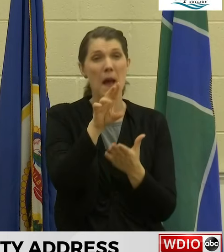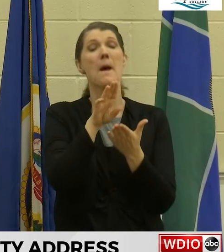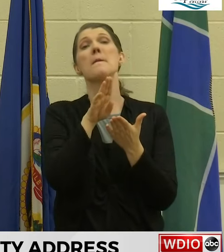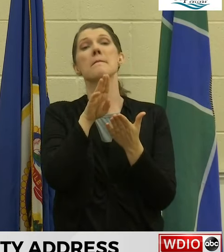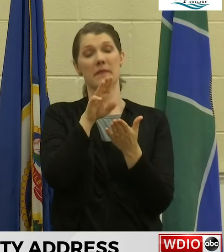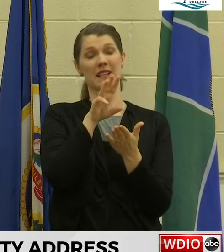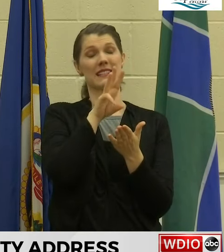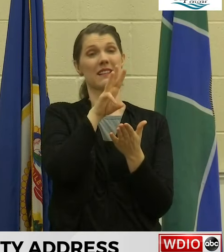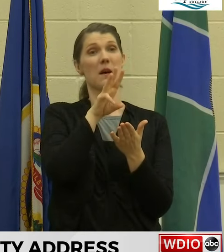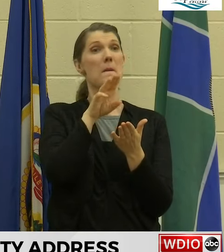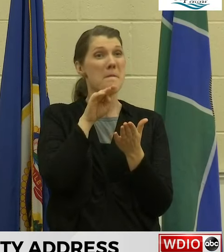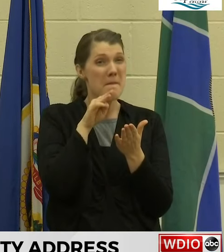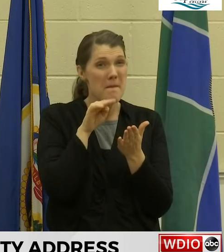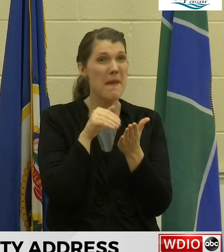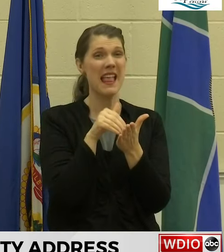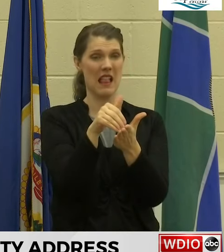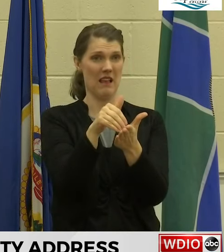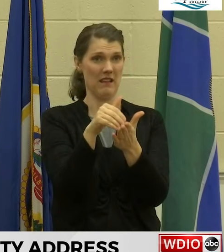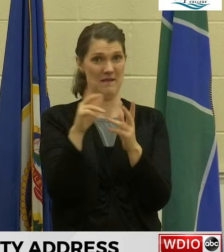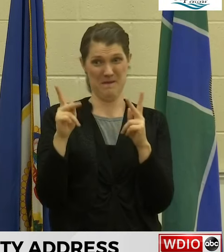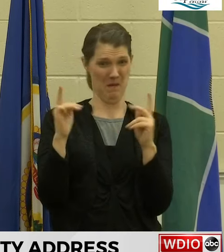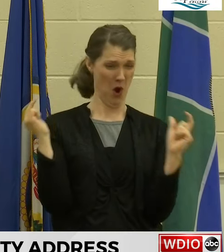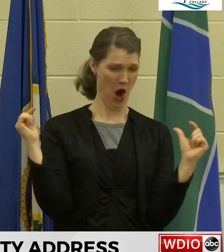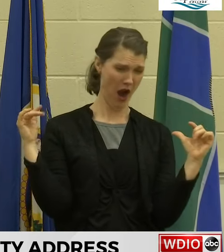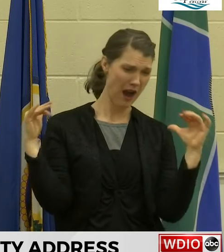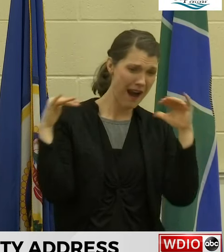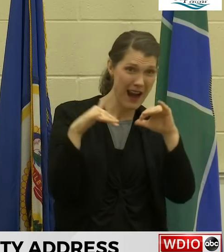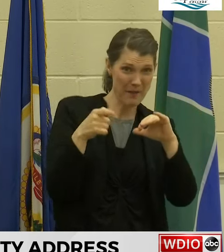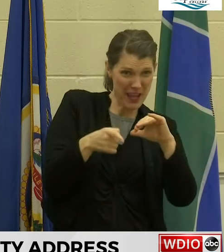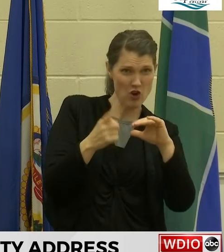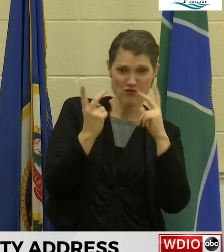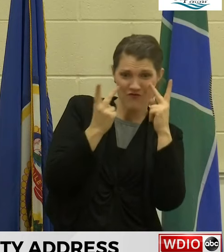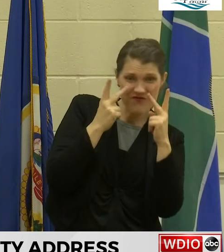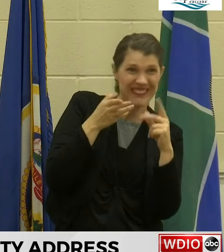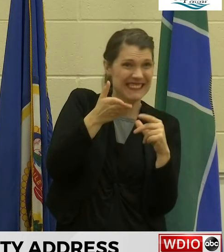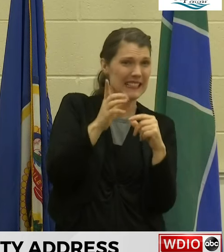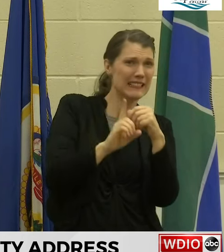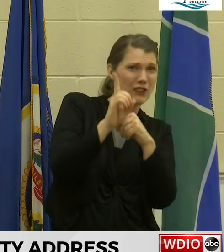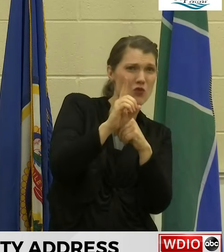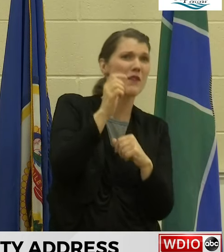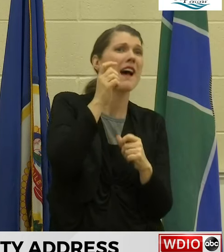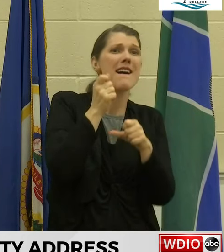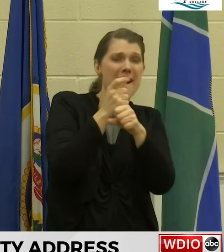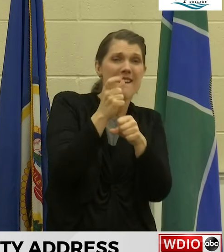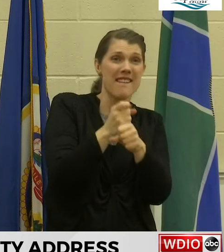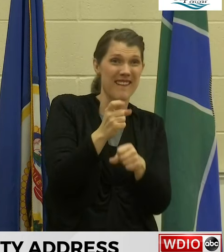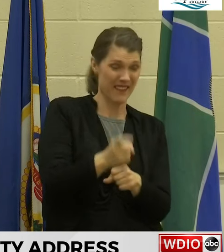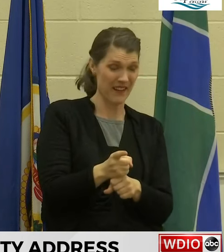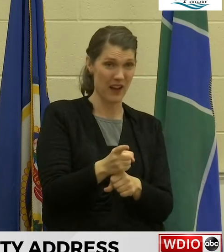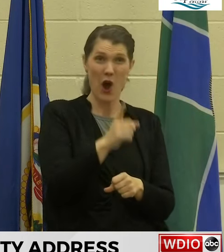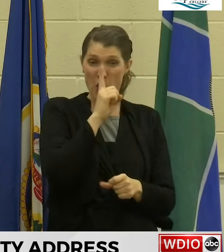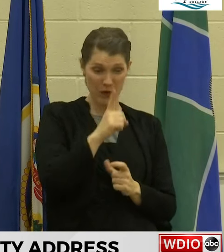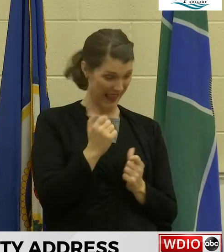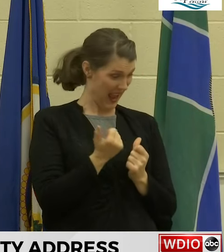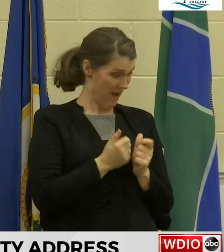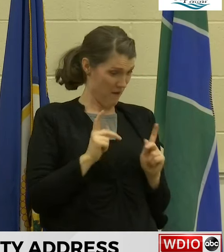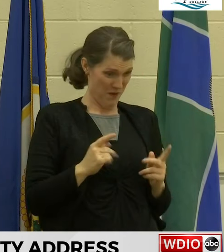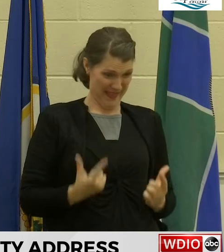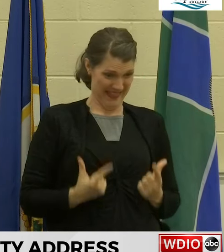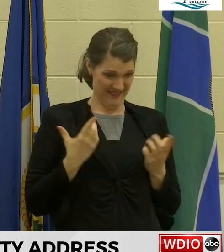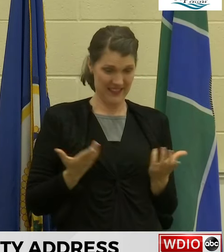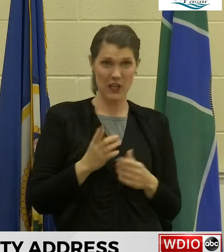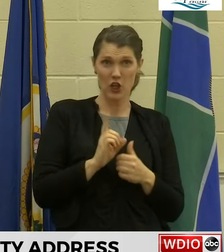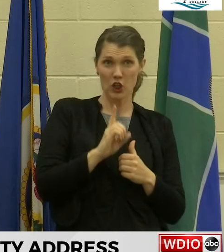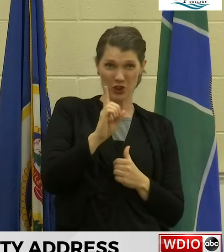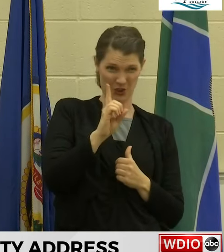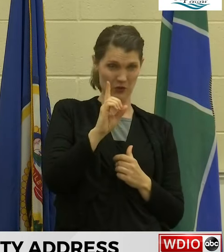6.7 million people come from all over the world to enjoy. And everyone, every single resident